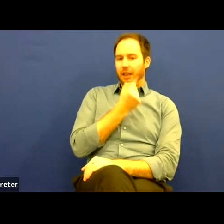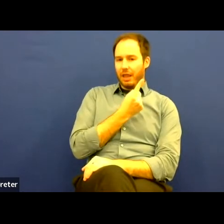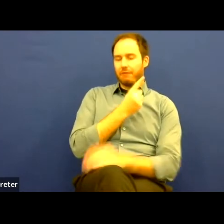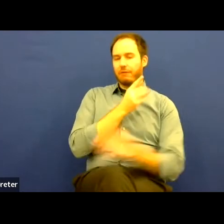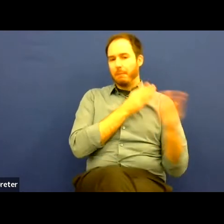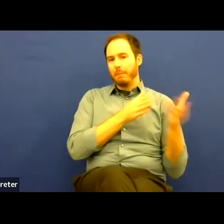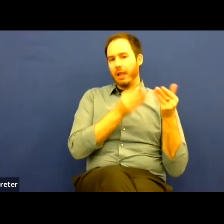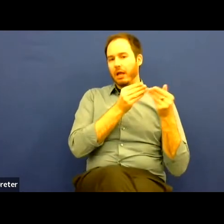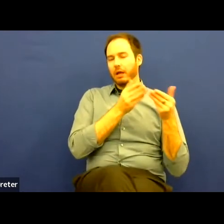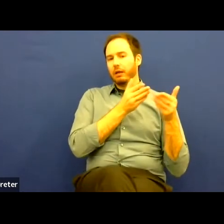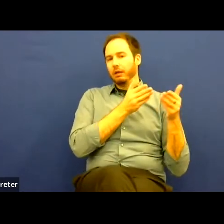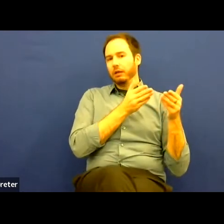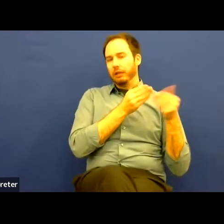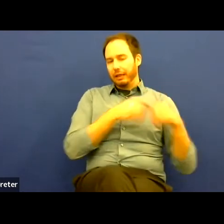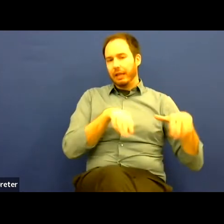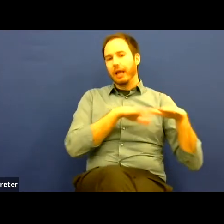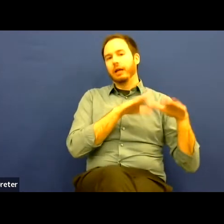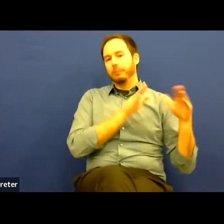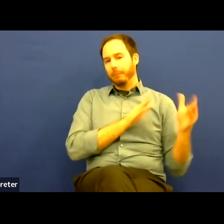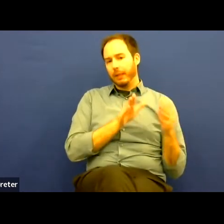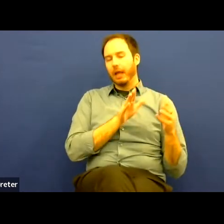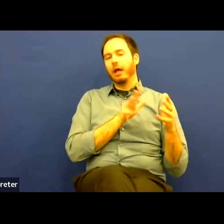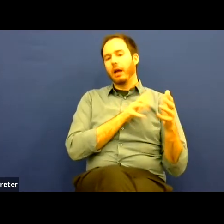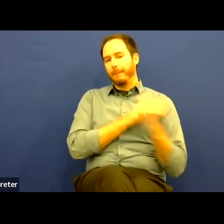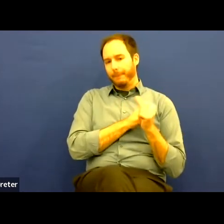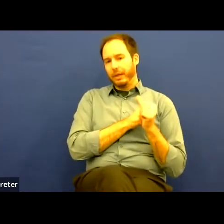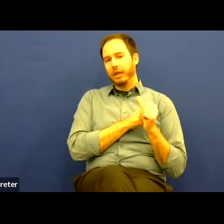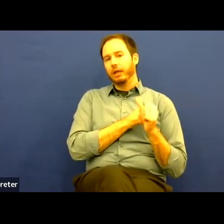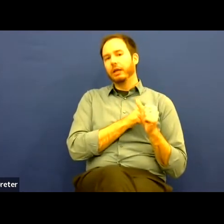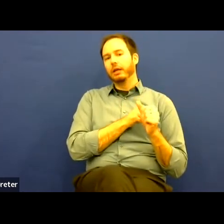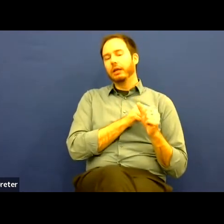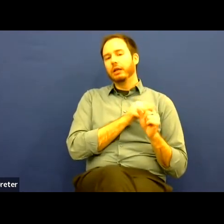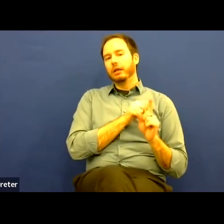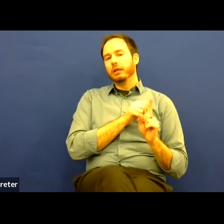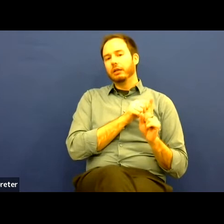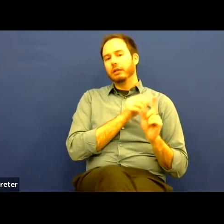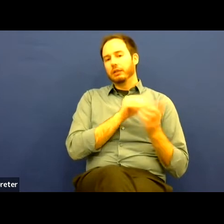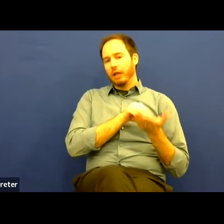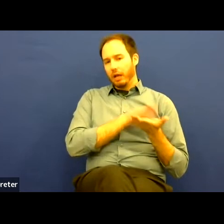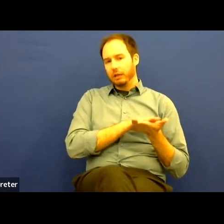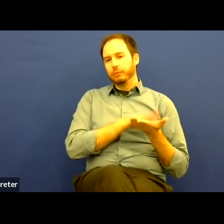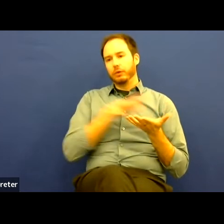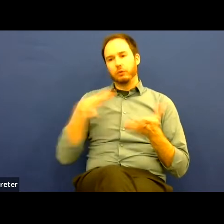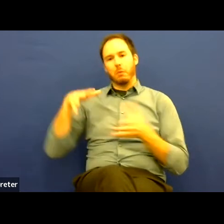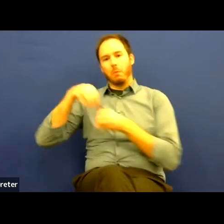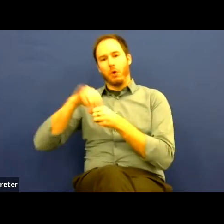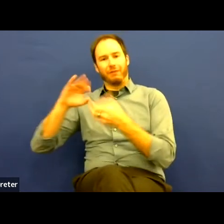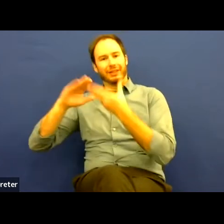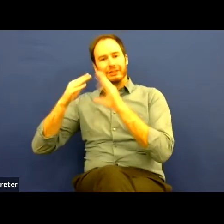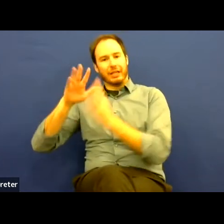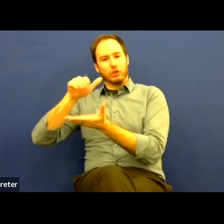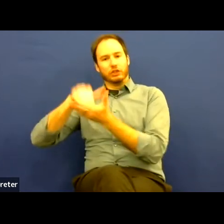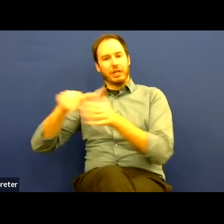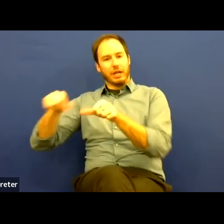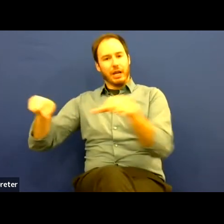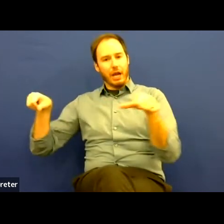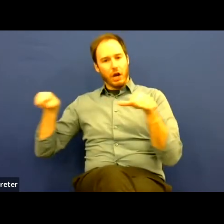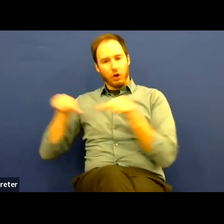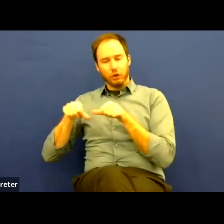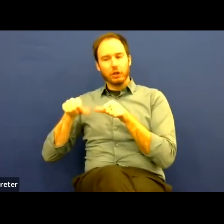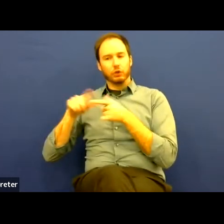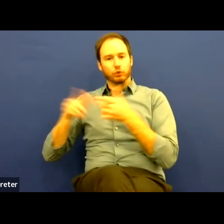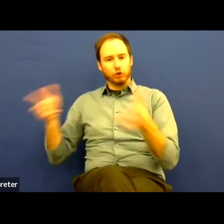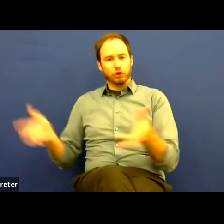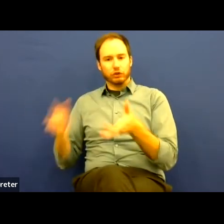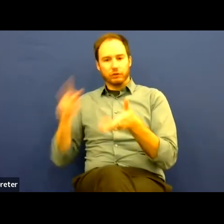comprehensive land use plan update as being part of that town center and being encouraged for mixed